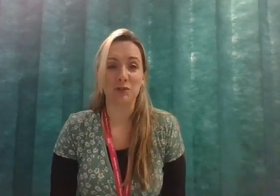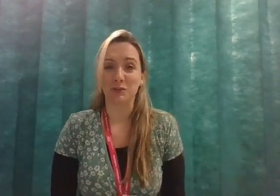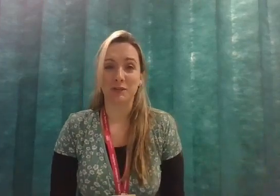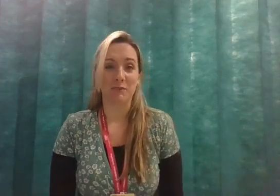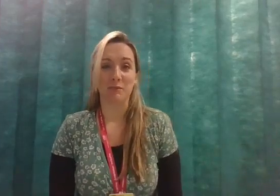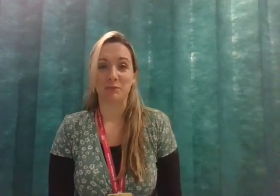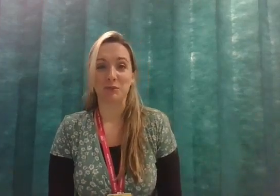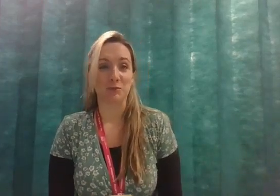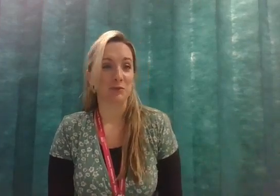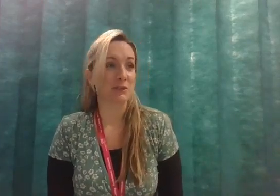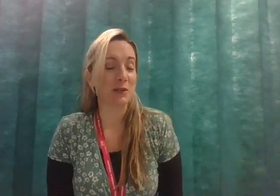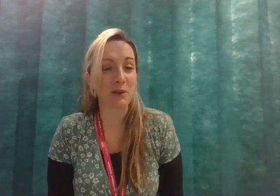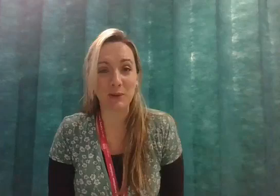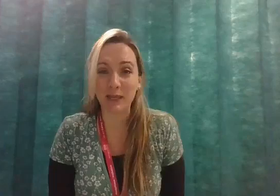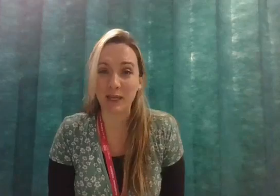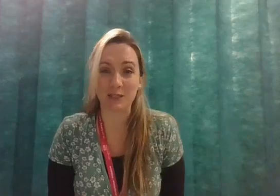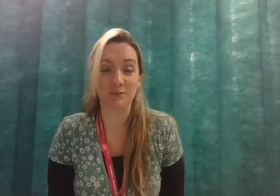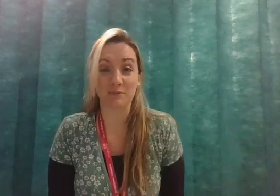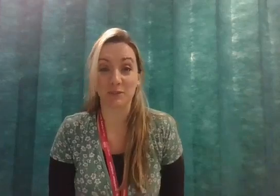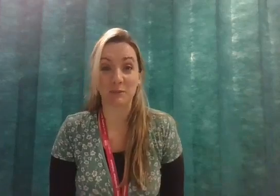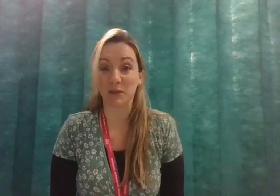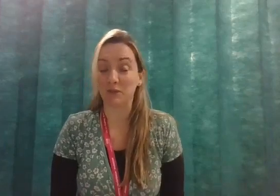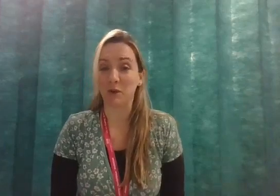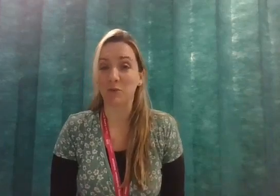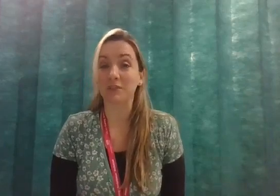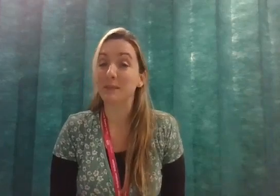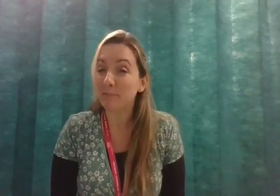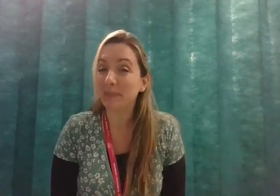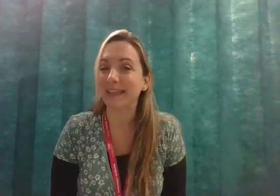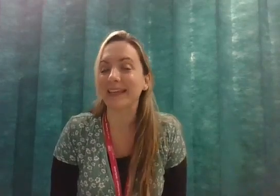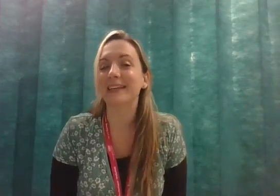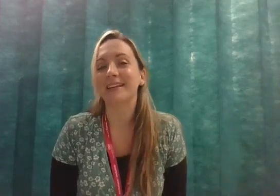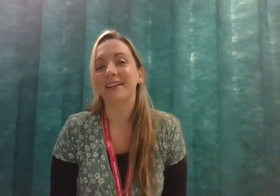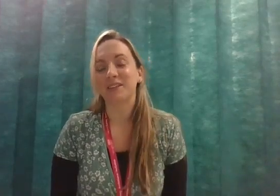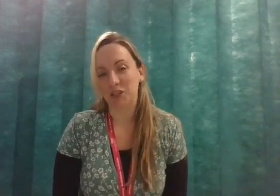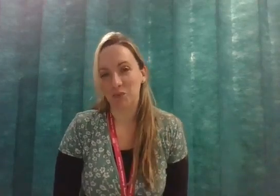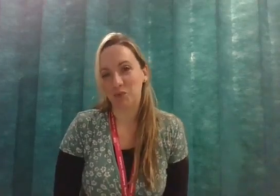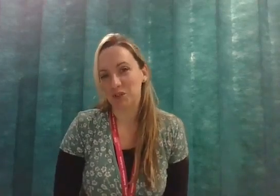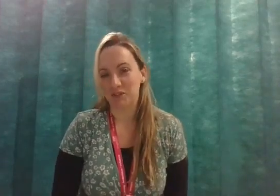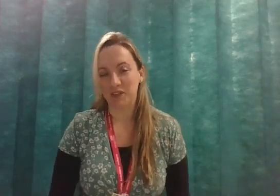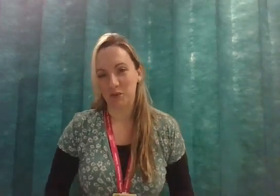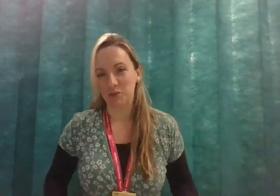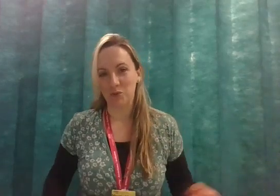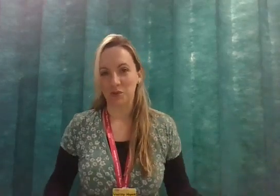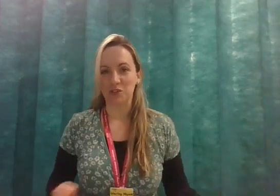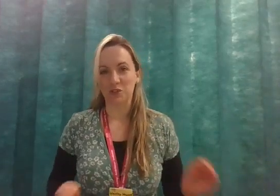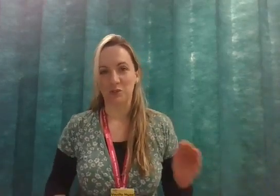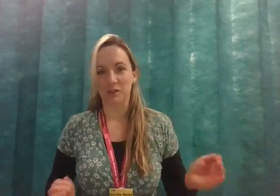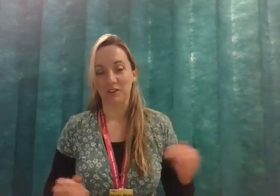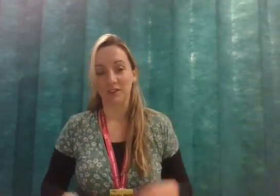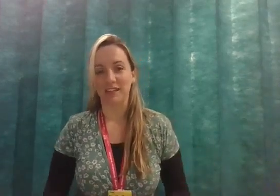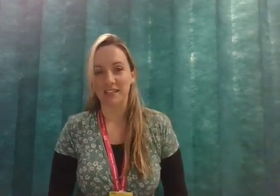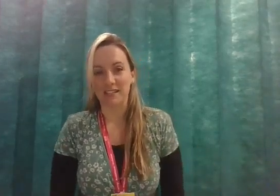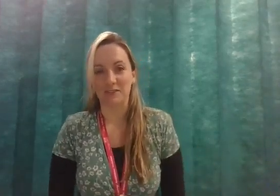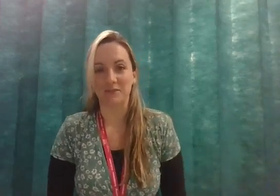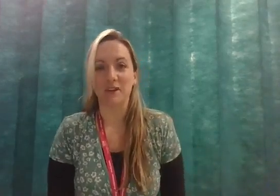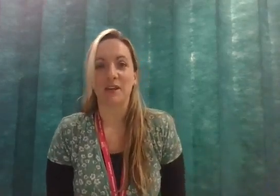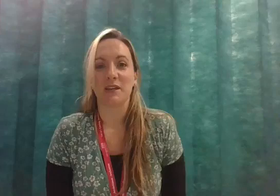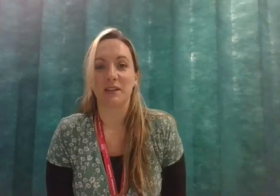need people to talk slowly and to speak far more simply than they would if they were talking to another native